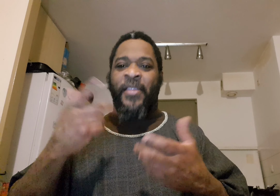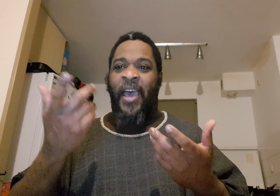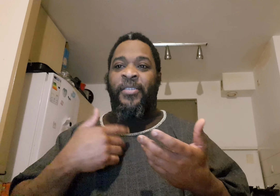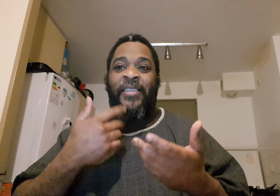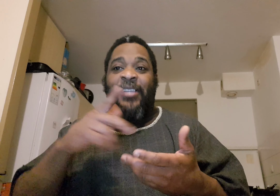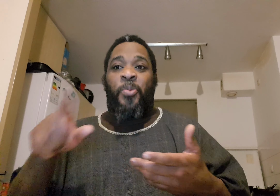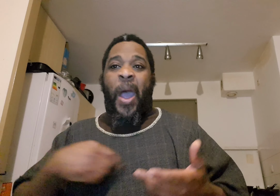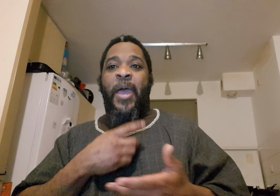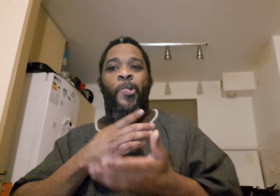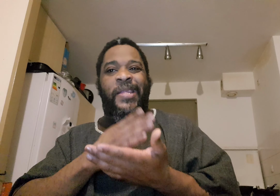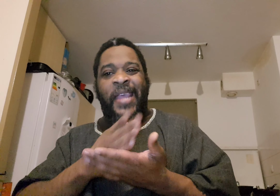That's why